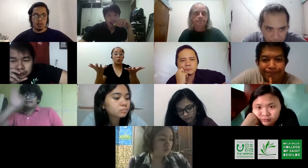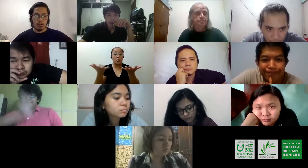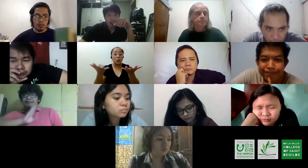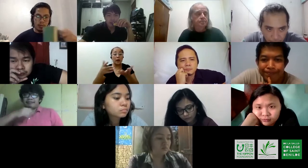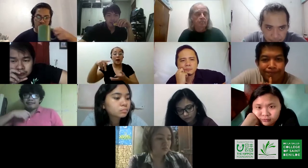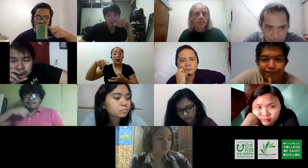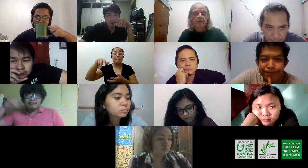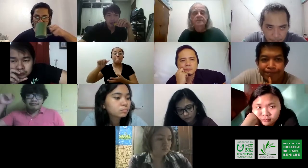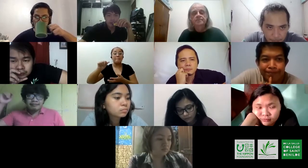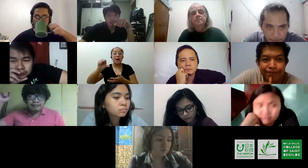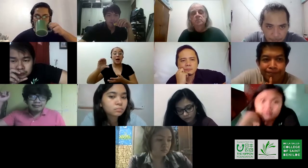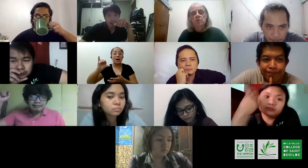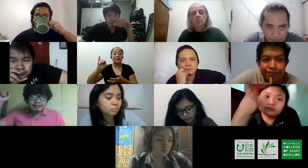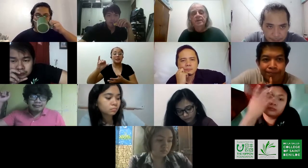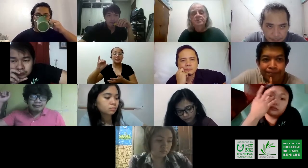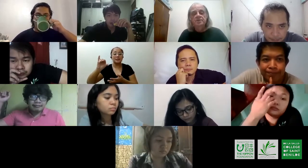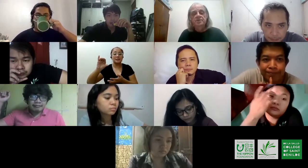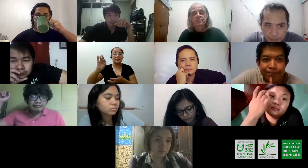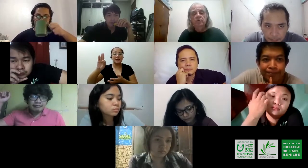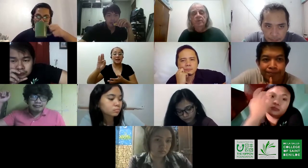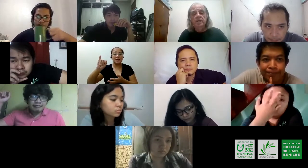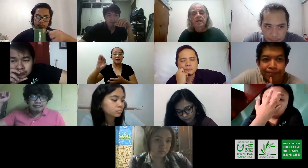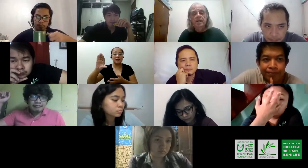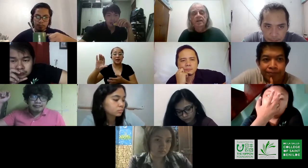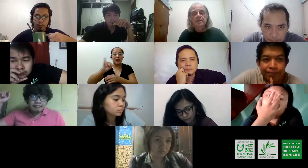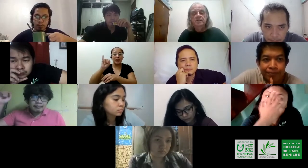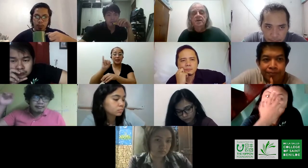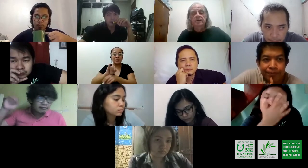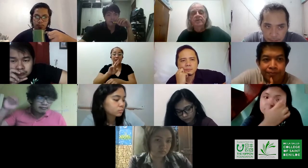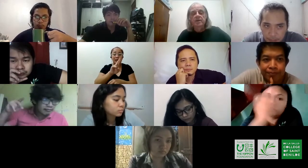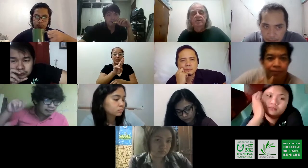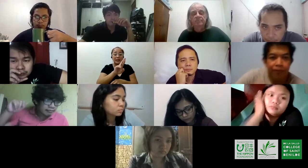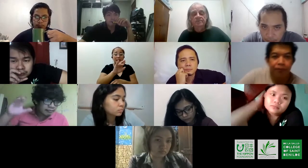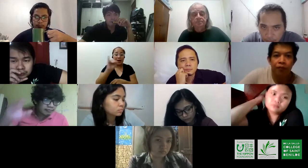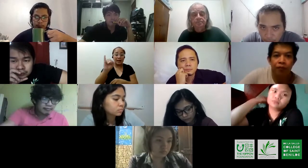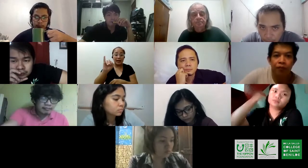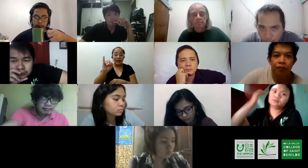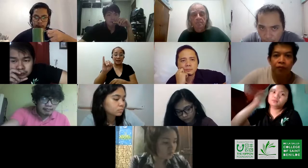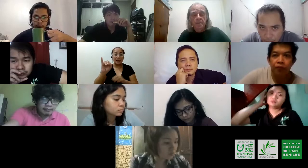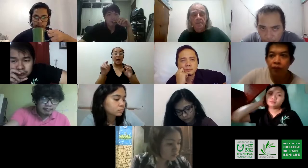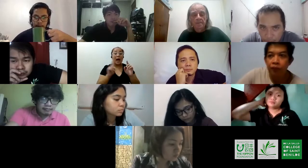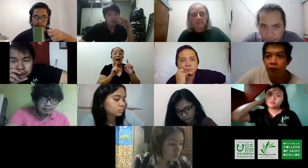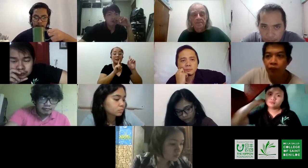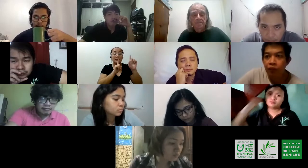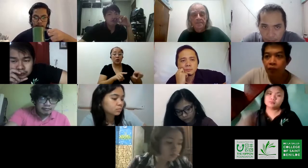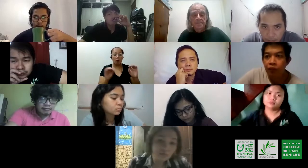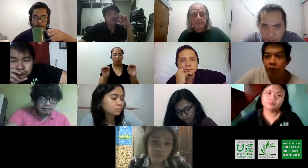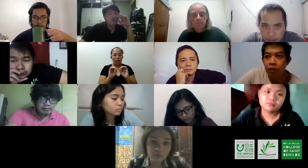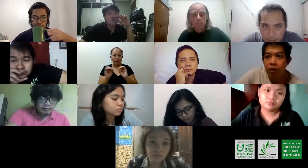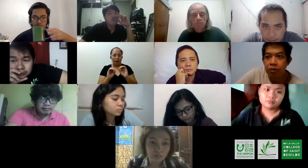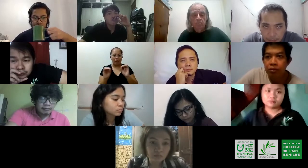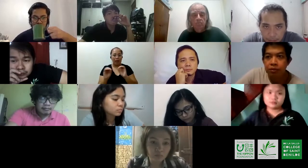islands. So best answer for Rennell Island is none of the above.